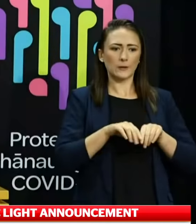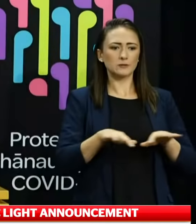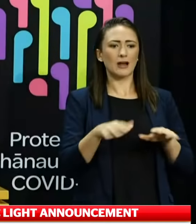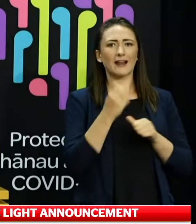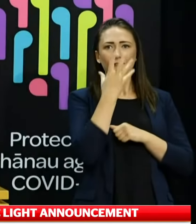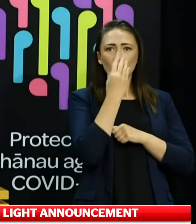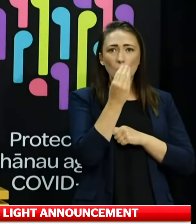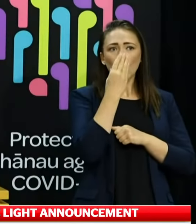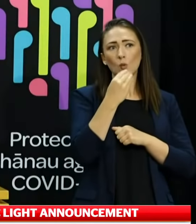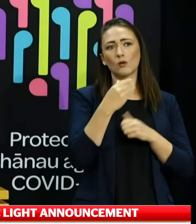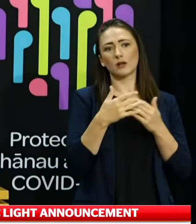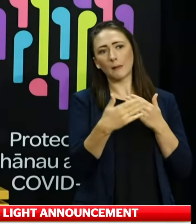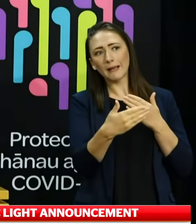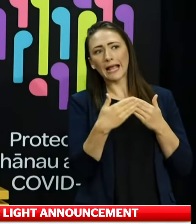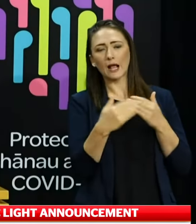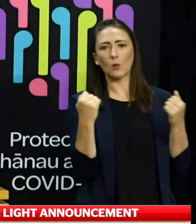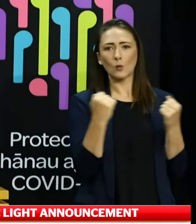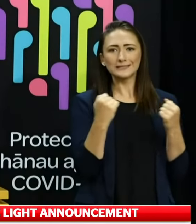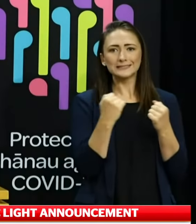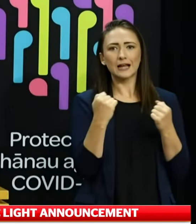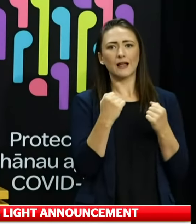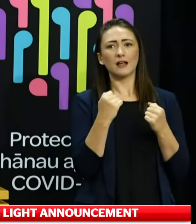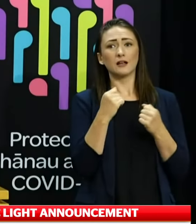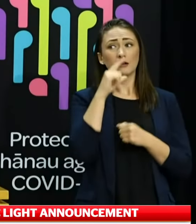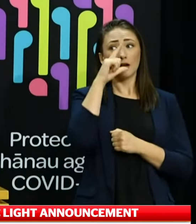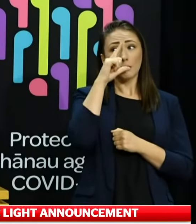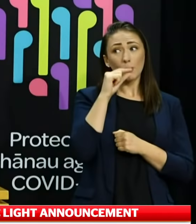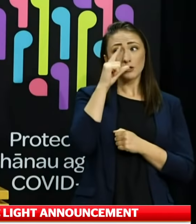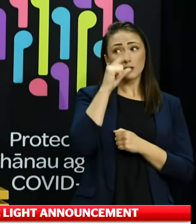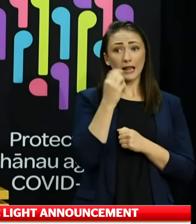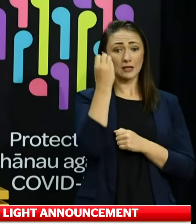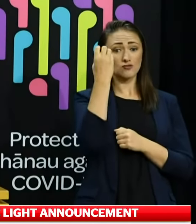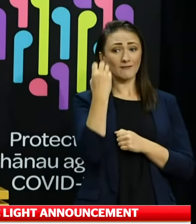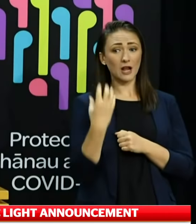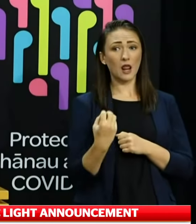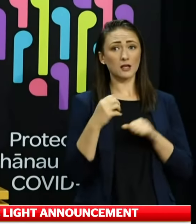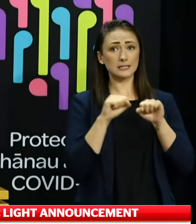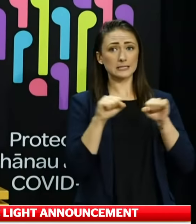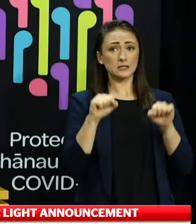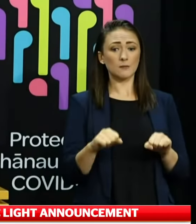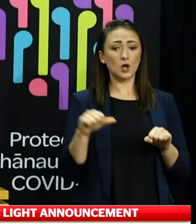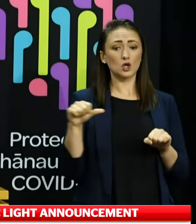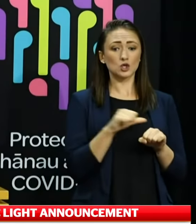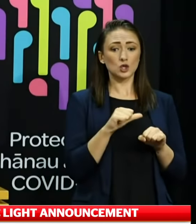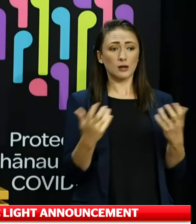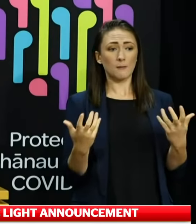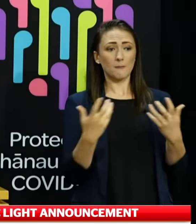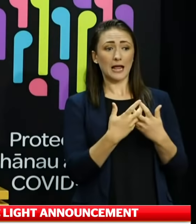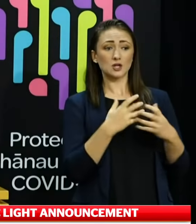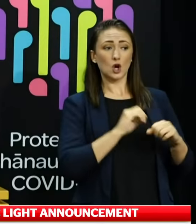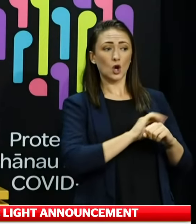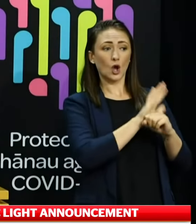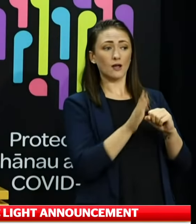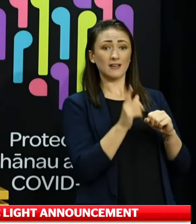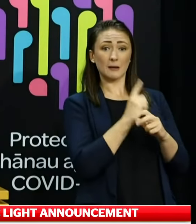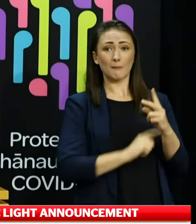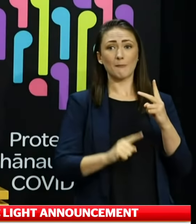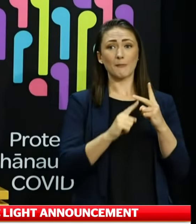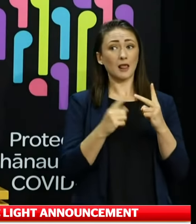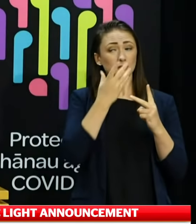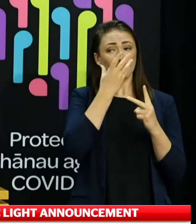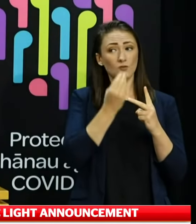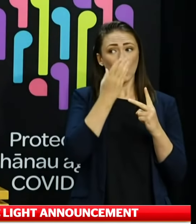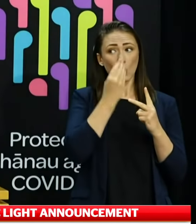be, I guess, incorporated into the traffic light system, and so we could be in a situation where there's few COVID cases, but we're seeing high